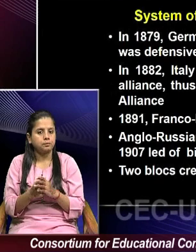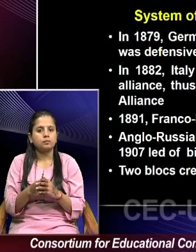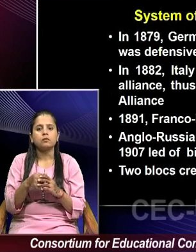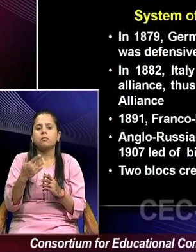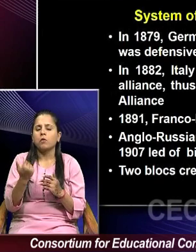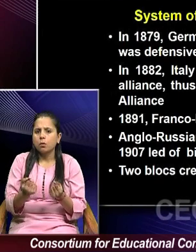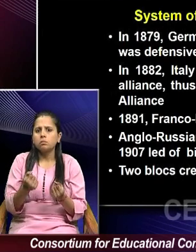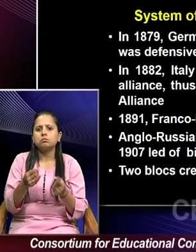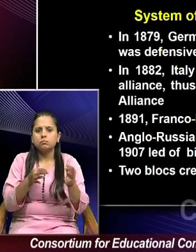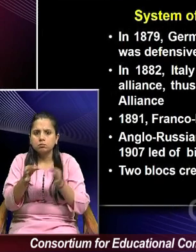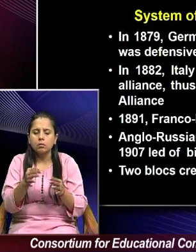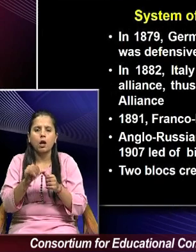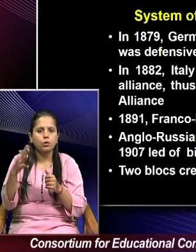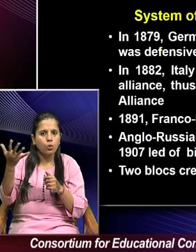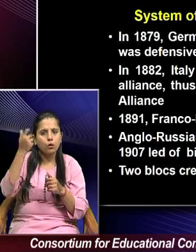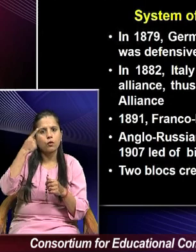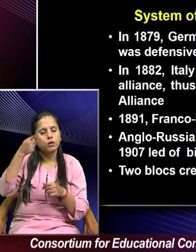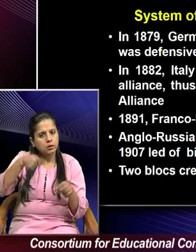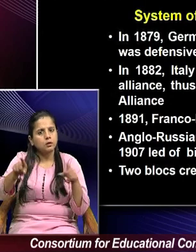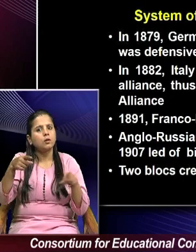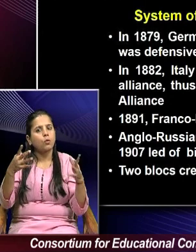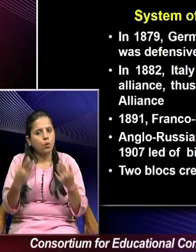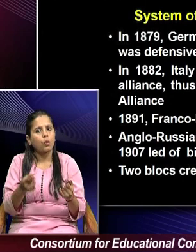exert authority for themselves, and it